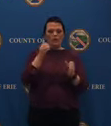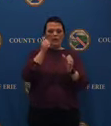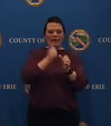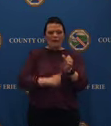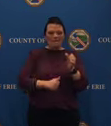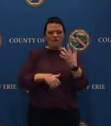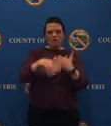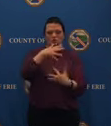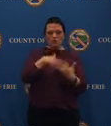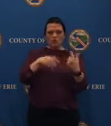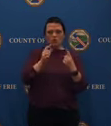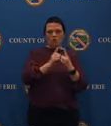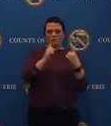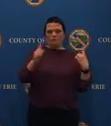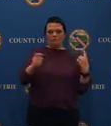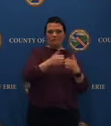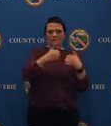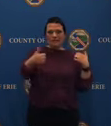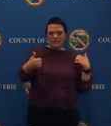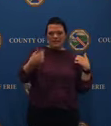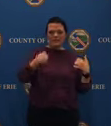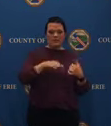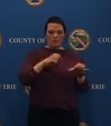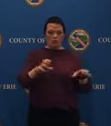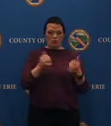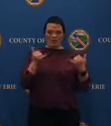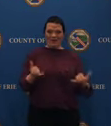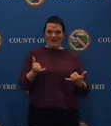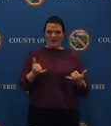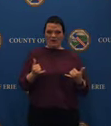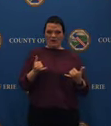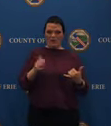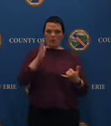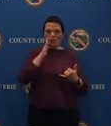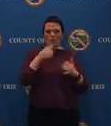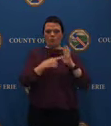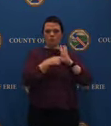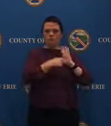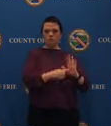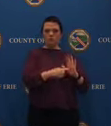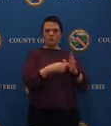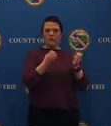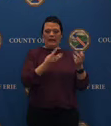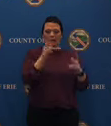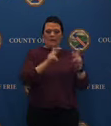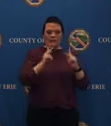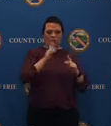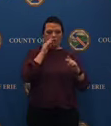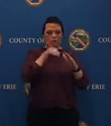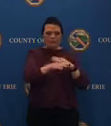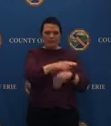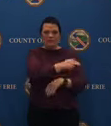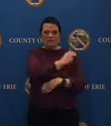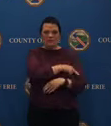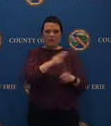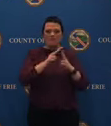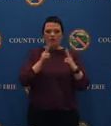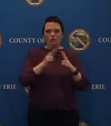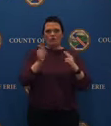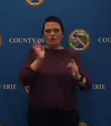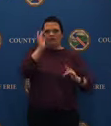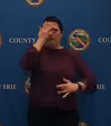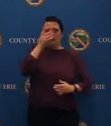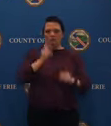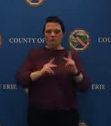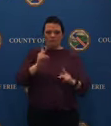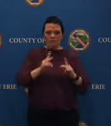social distancing act that we're doing now is going to be reflective of our hospital admissions and our very ill people in